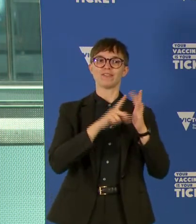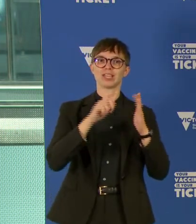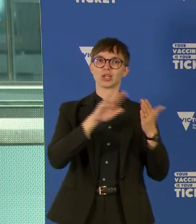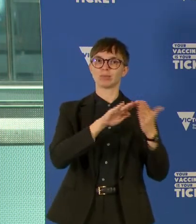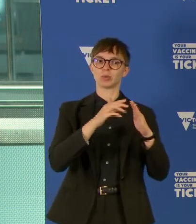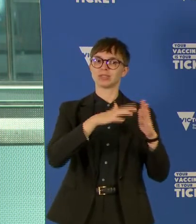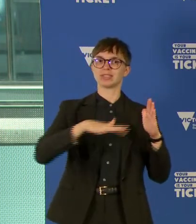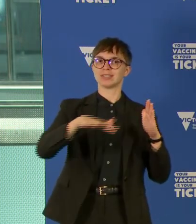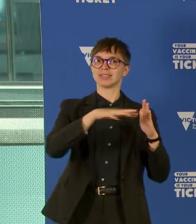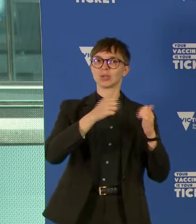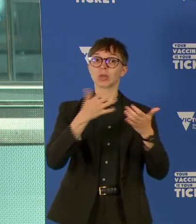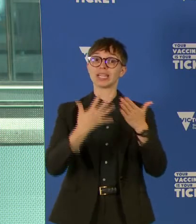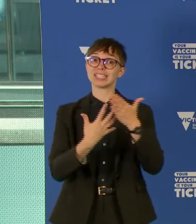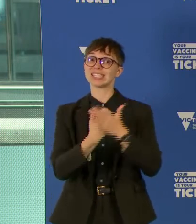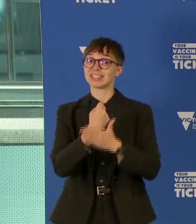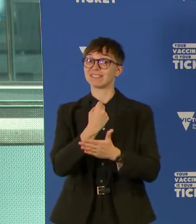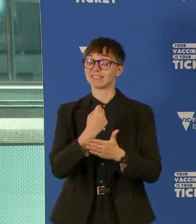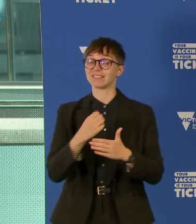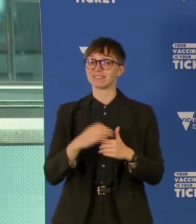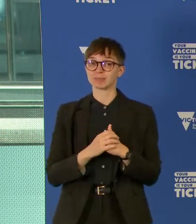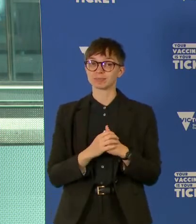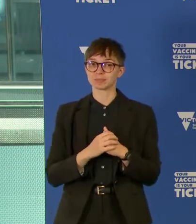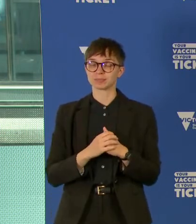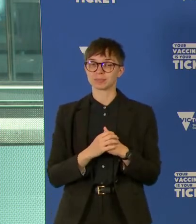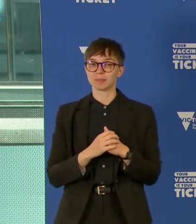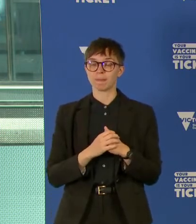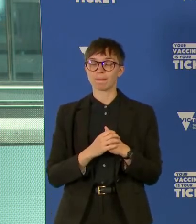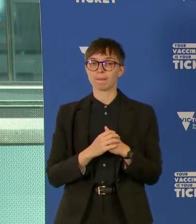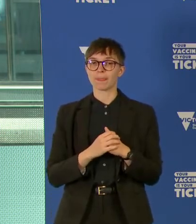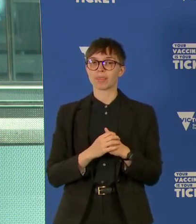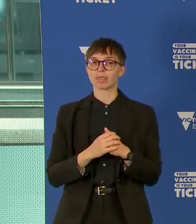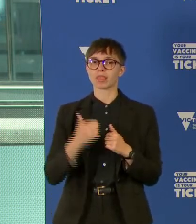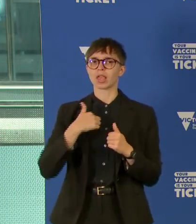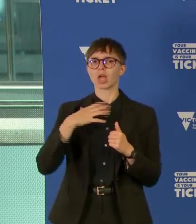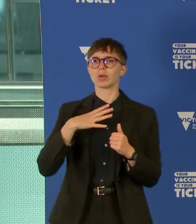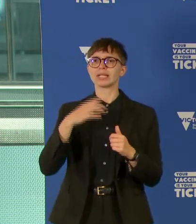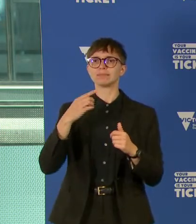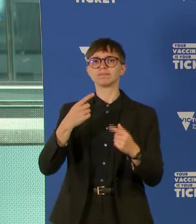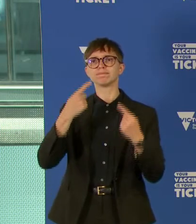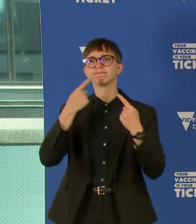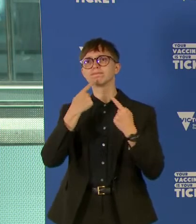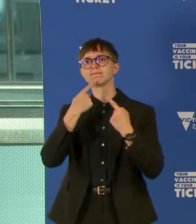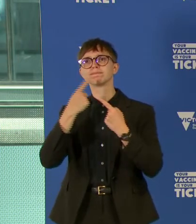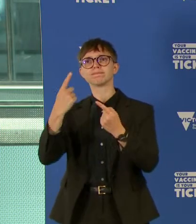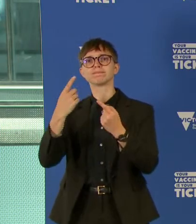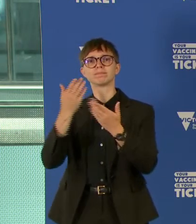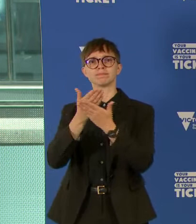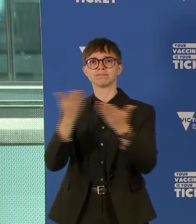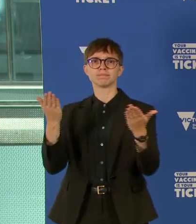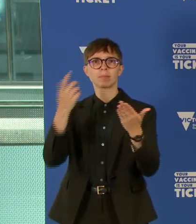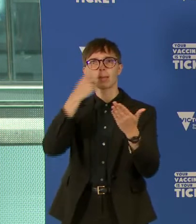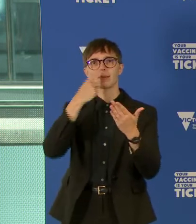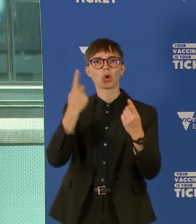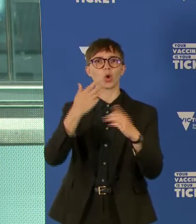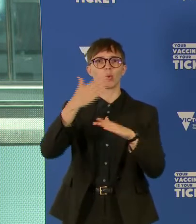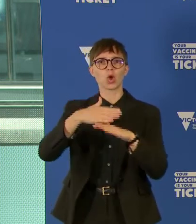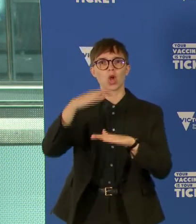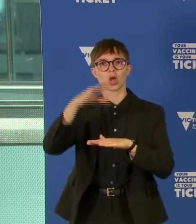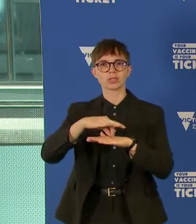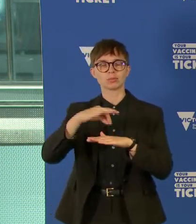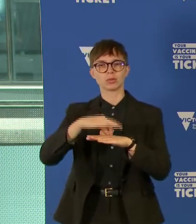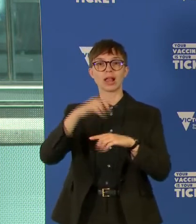pandemic. And what my message to them is that these set of arrangements